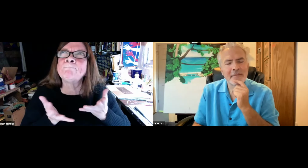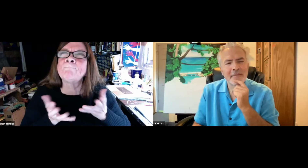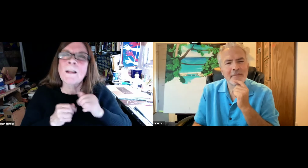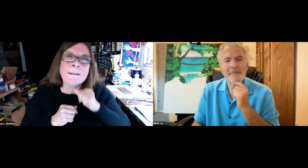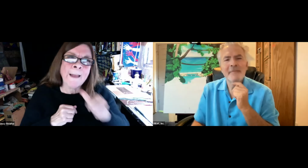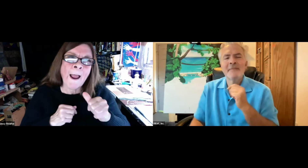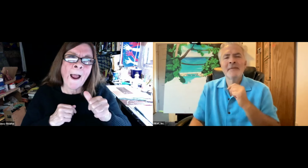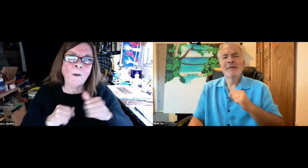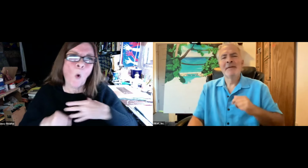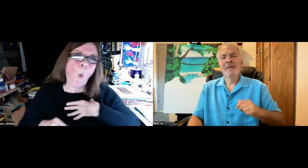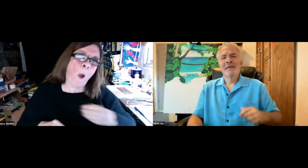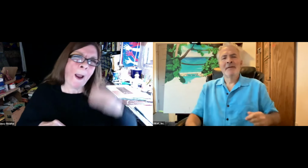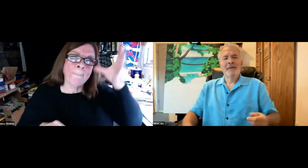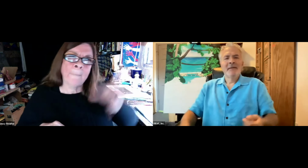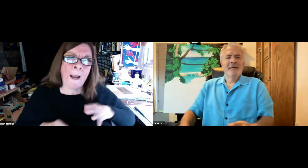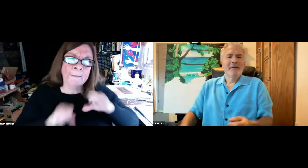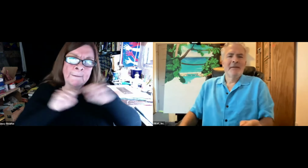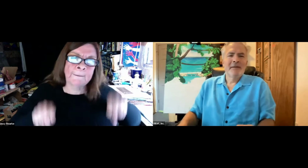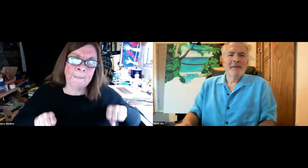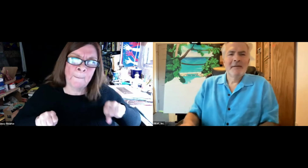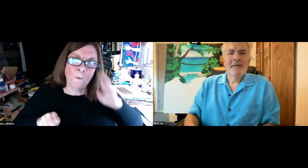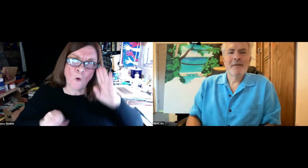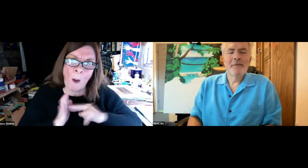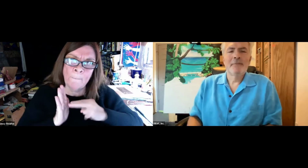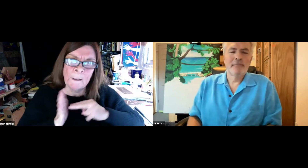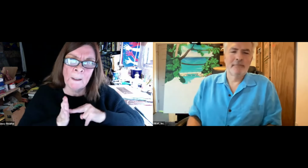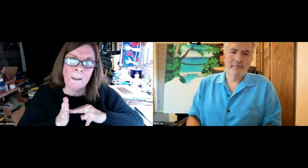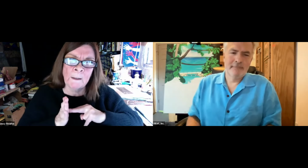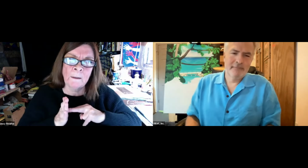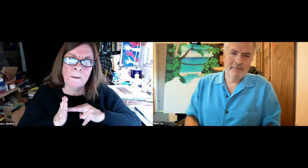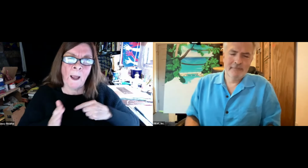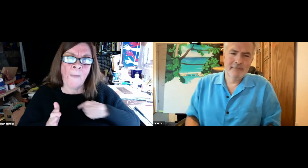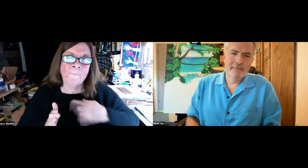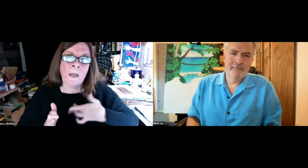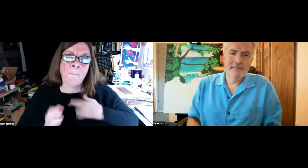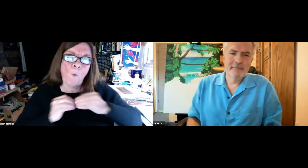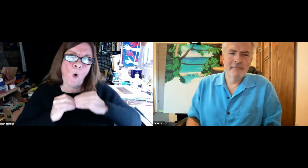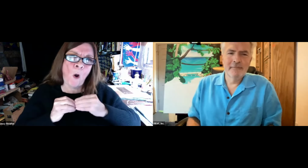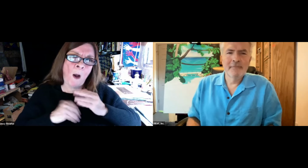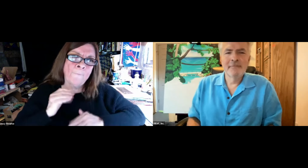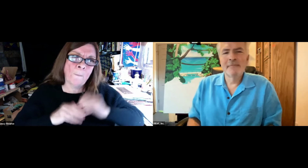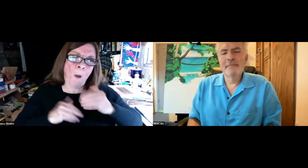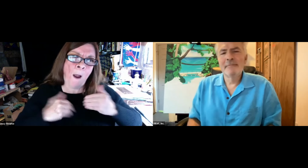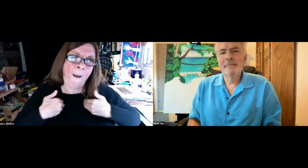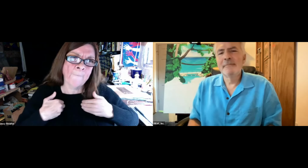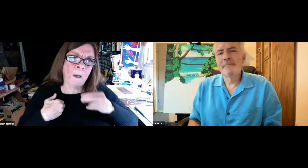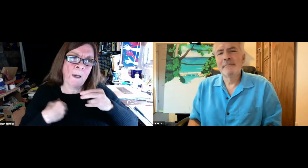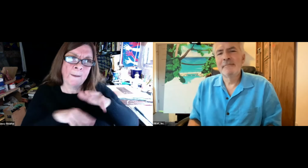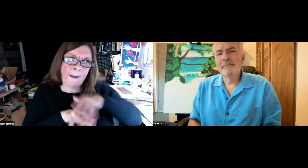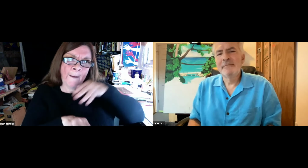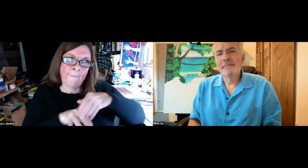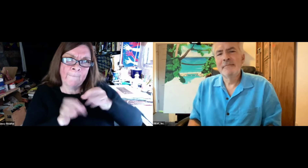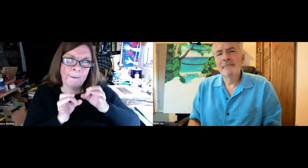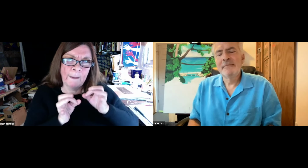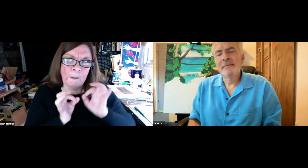of a, and let me find the right words for this, you know, someone that's not so much from the white